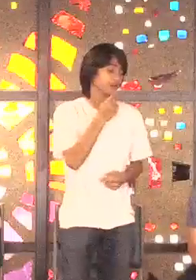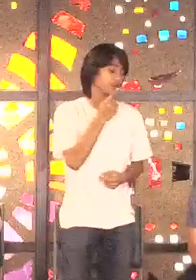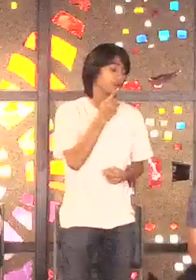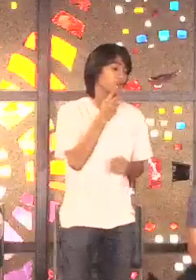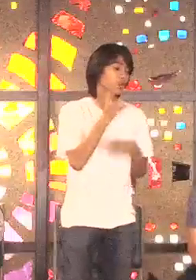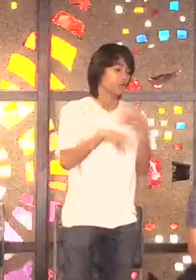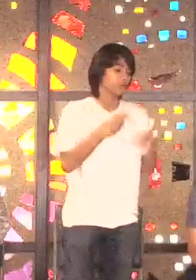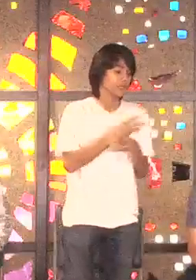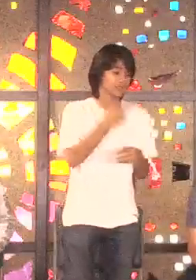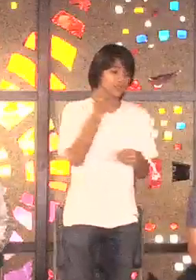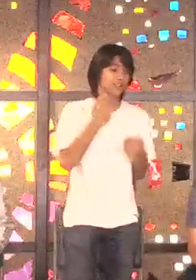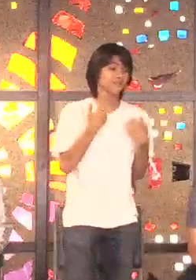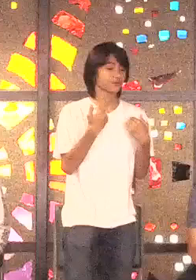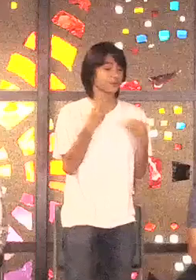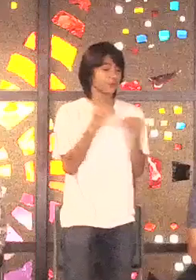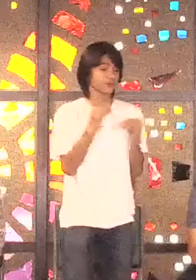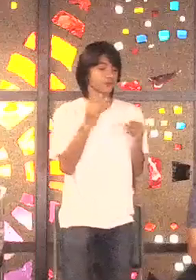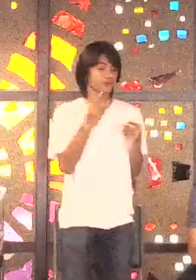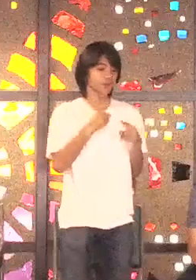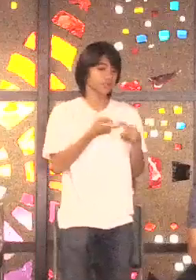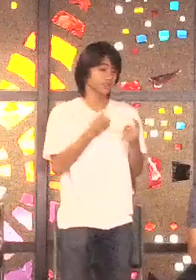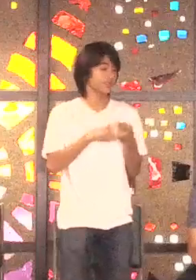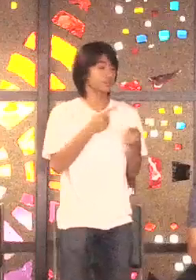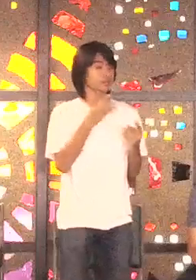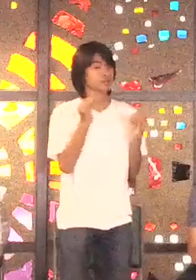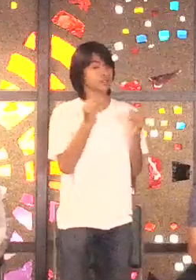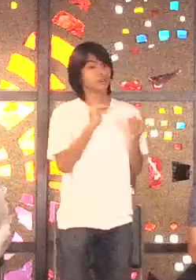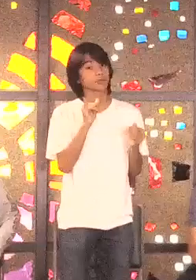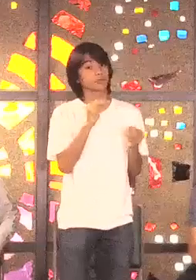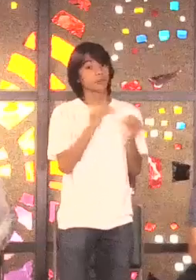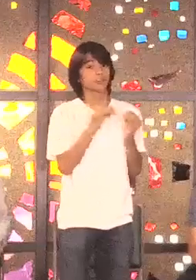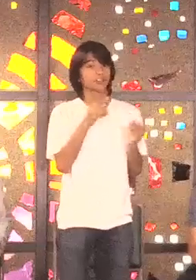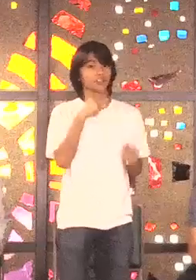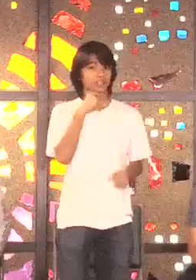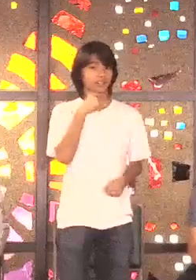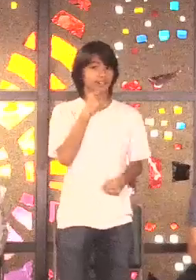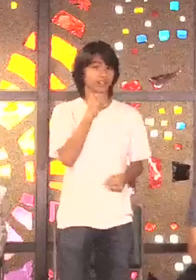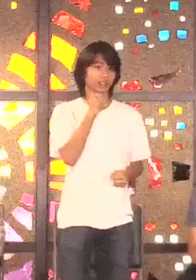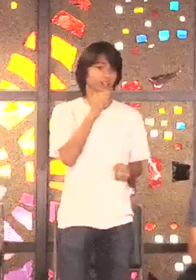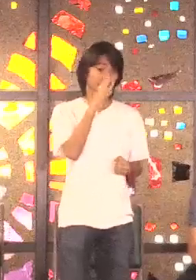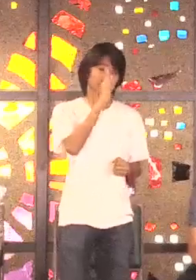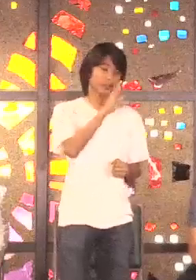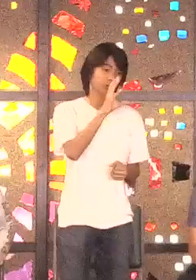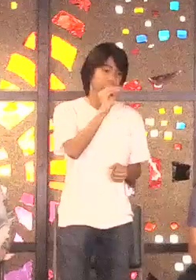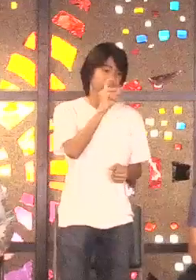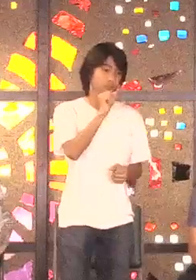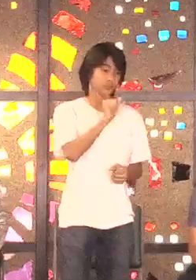hearing world because I have more friends that are like more hearing.